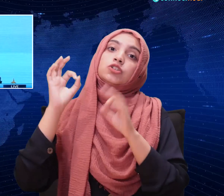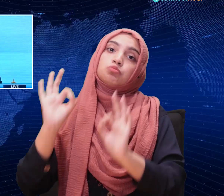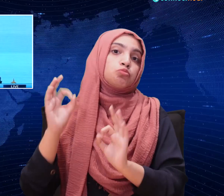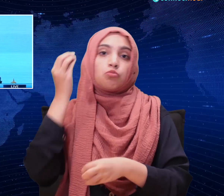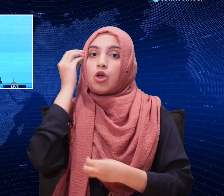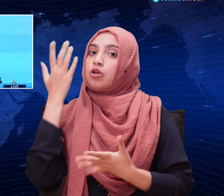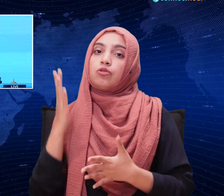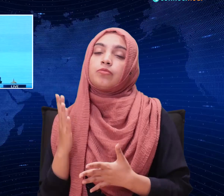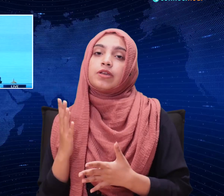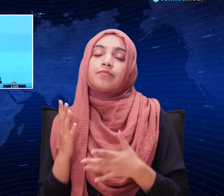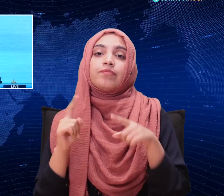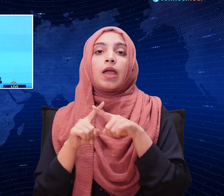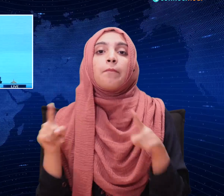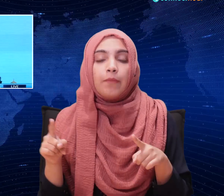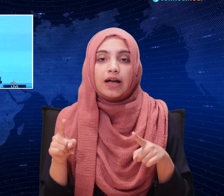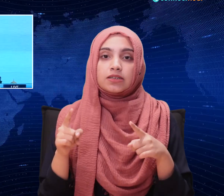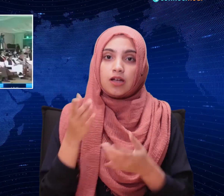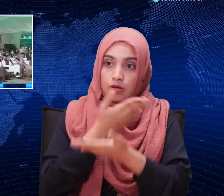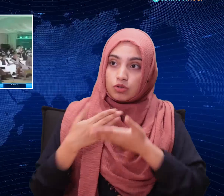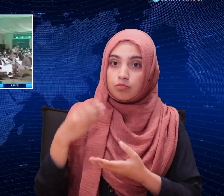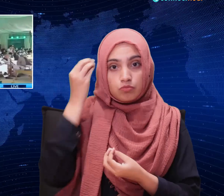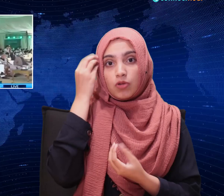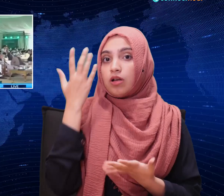telling them? That you are some low nation?"